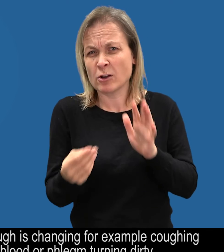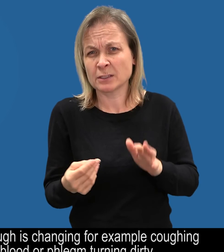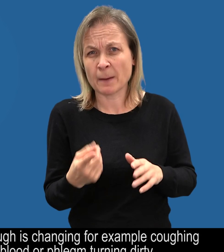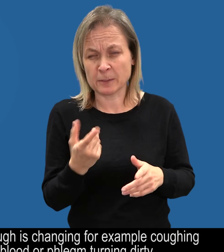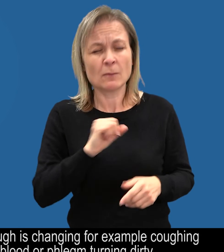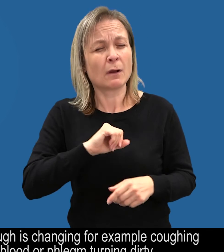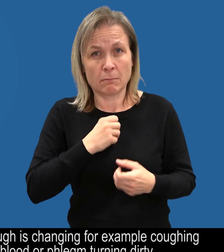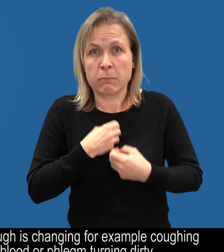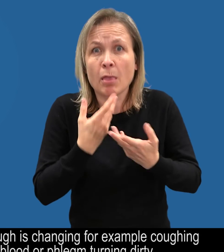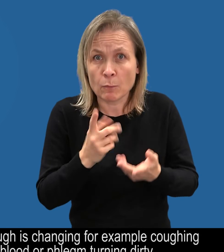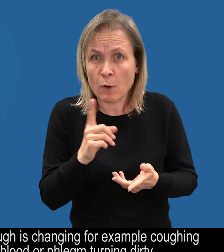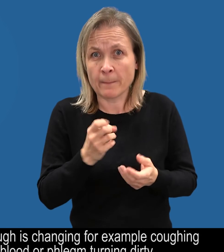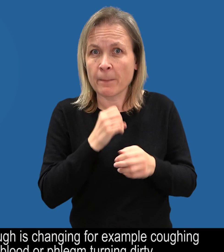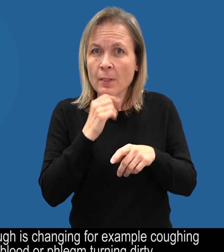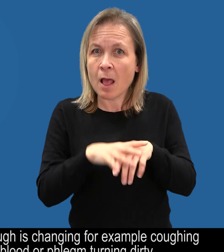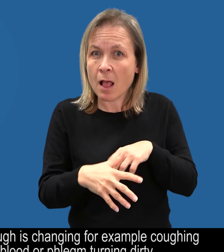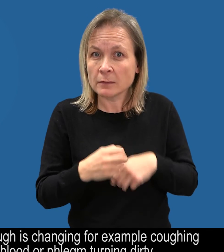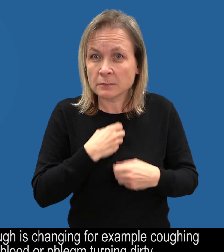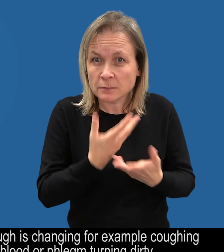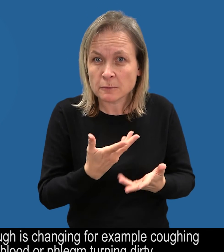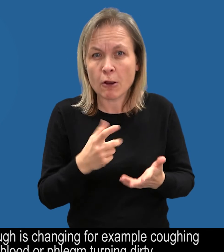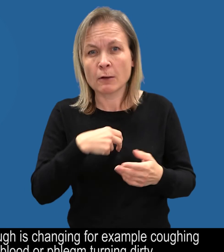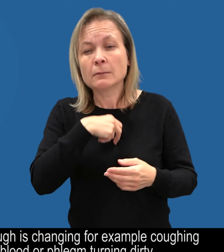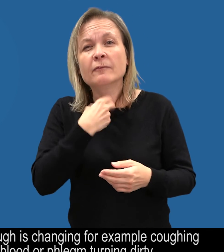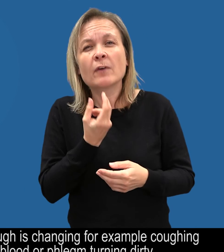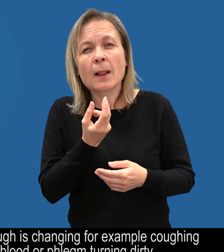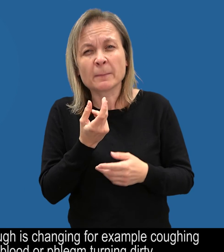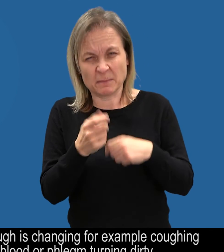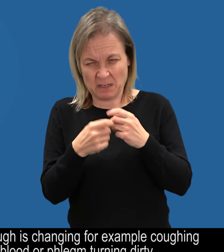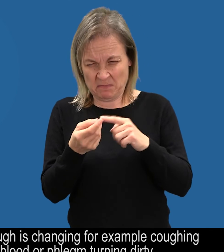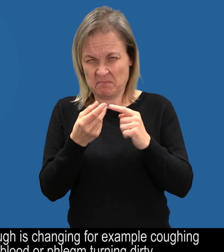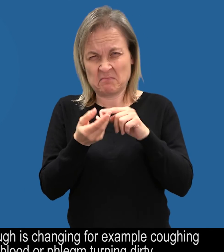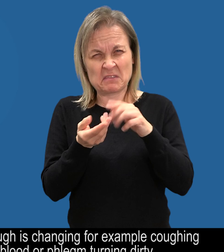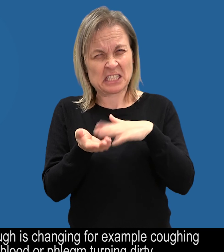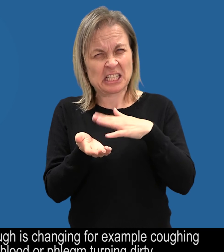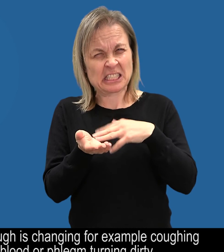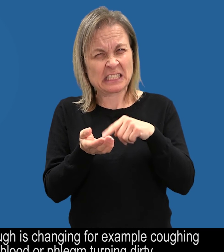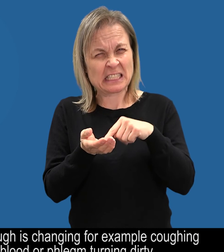Your cough is changing, for example, coughing up blood or phlegm turning dirty.